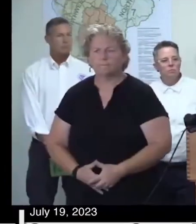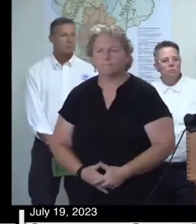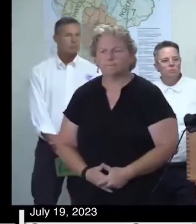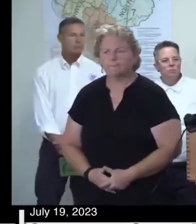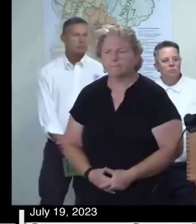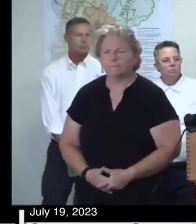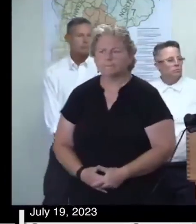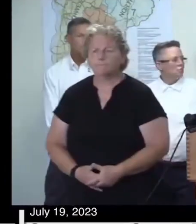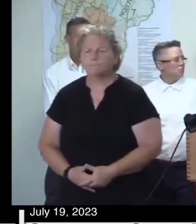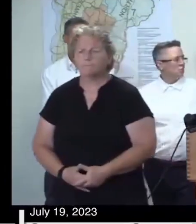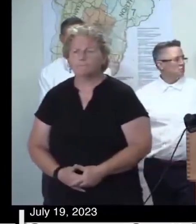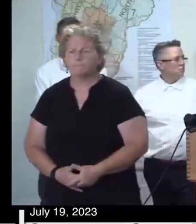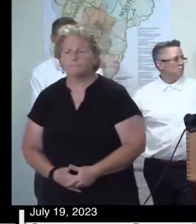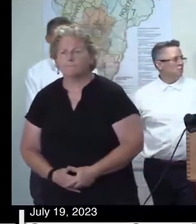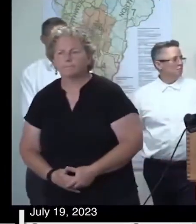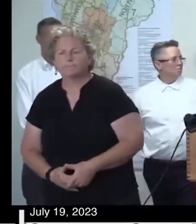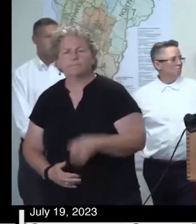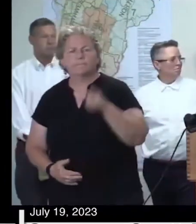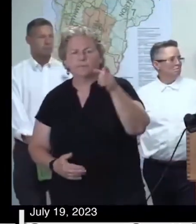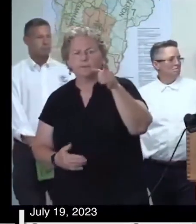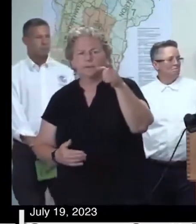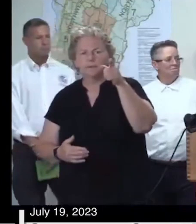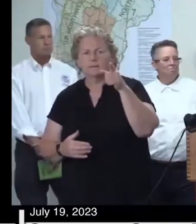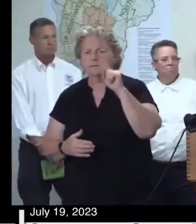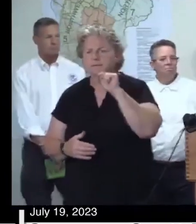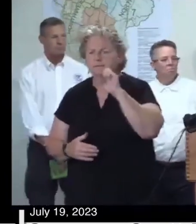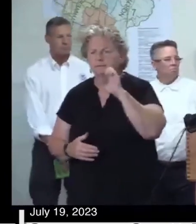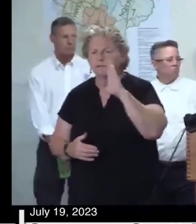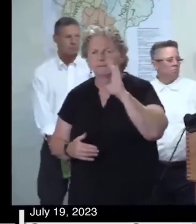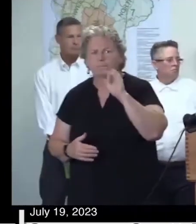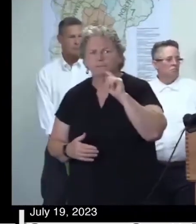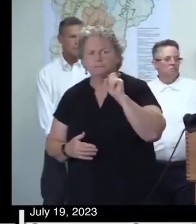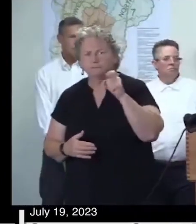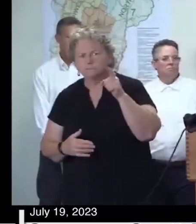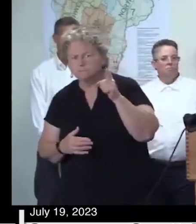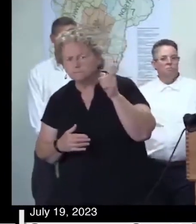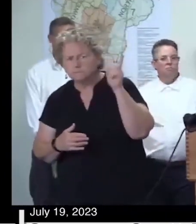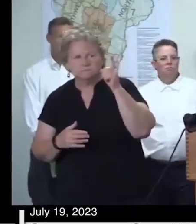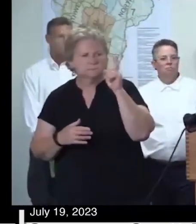he might be able to answer that question if he is on.